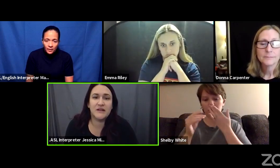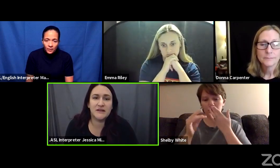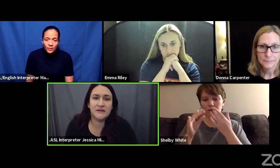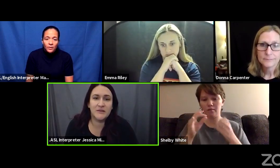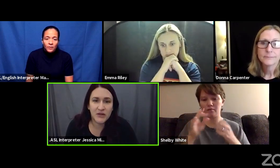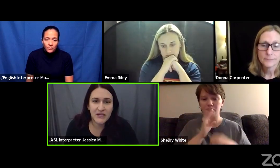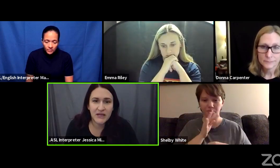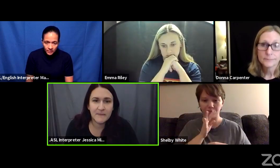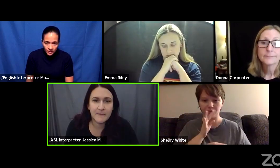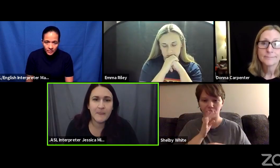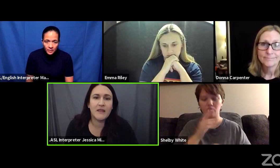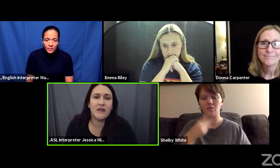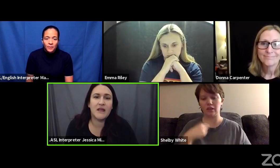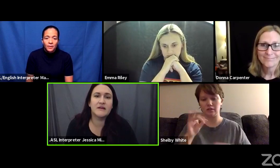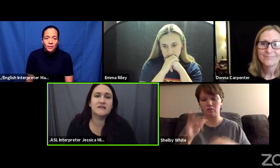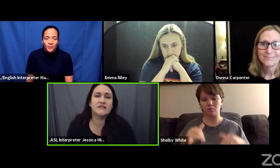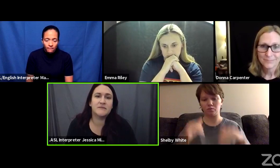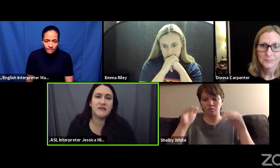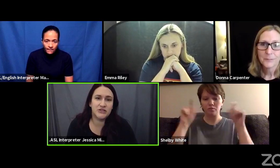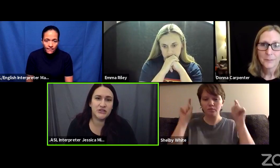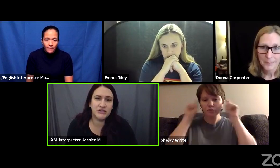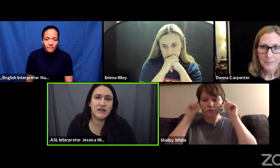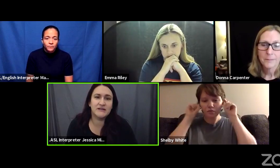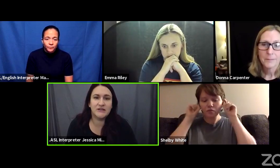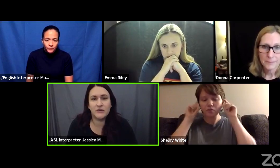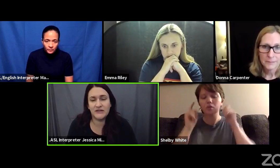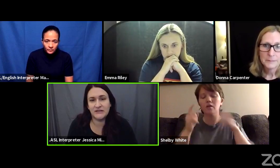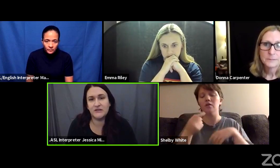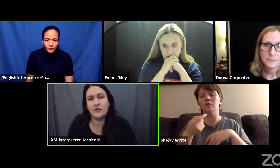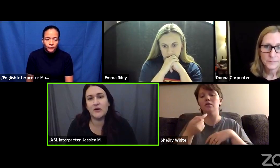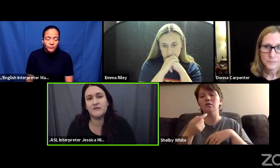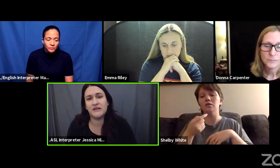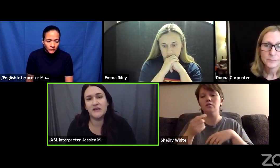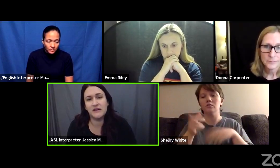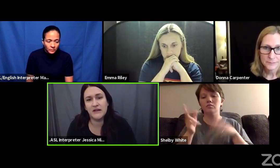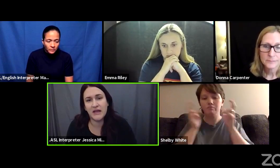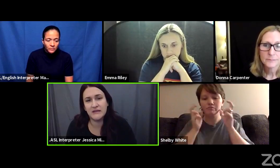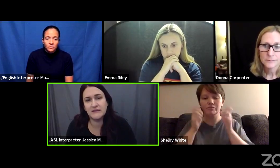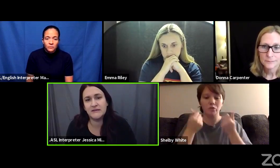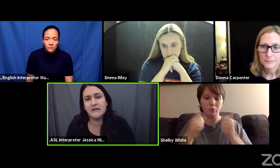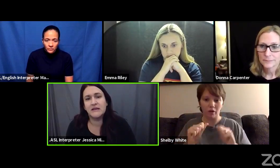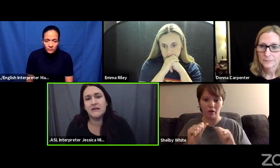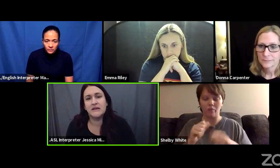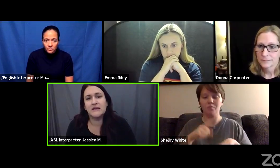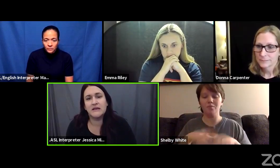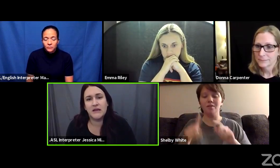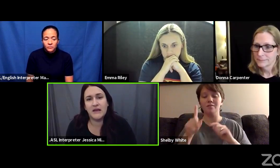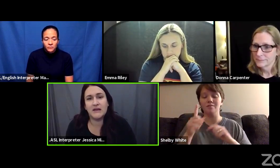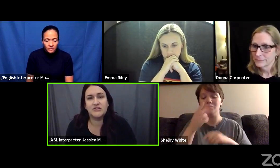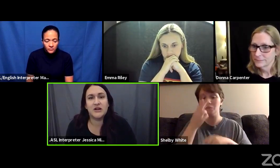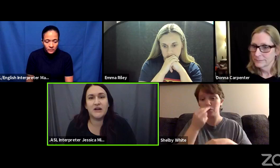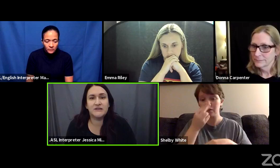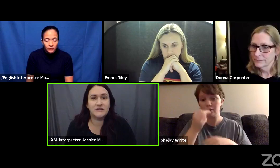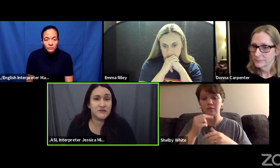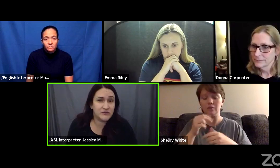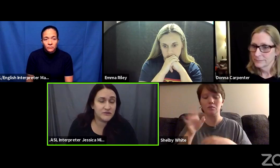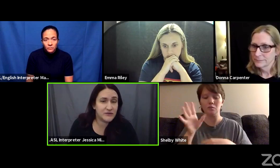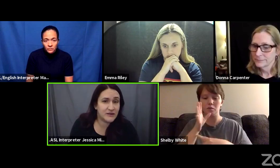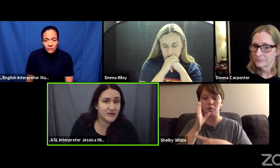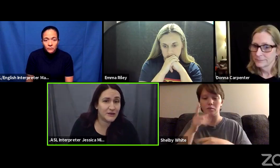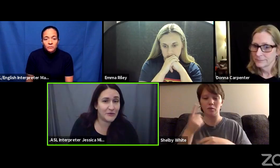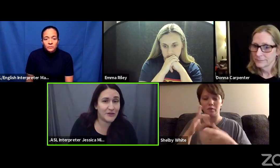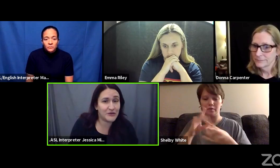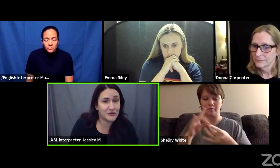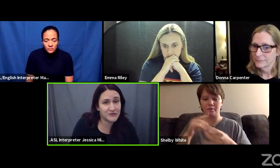do use a lot of lip reading and speech. I did grow up using hearing aids, and I tried to